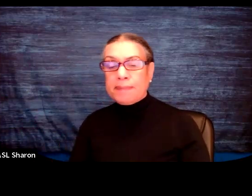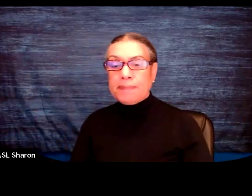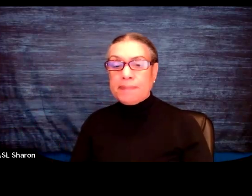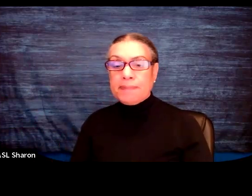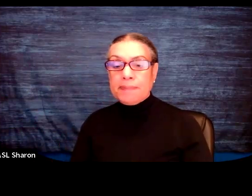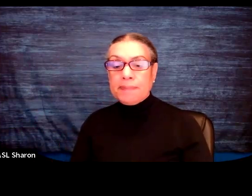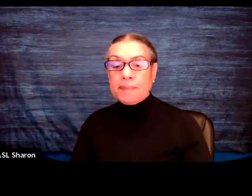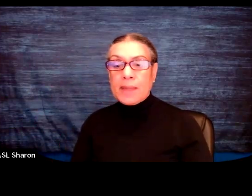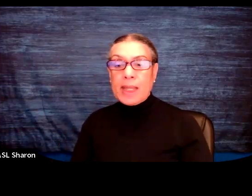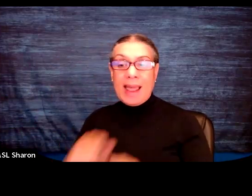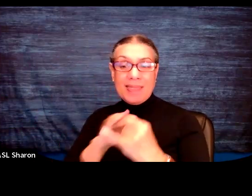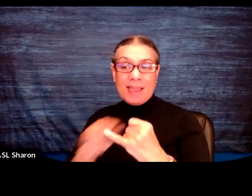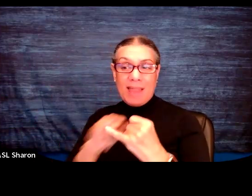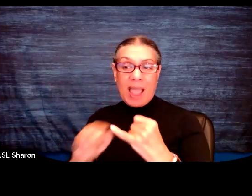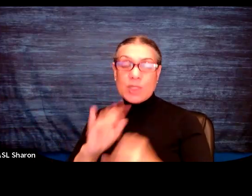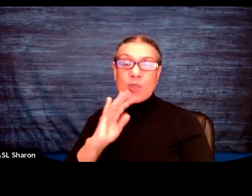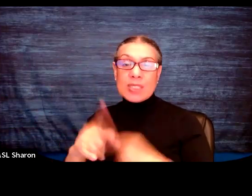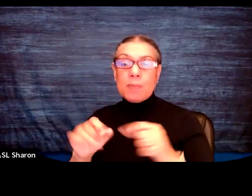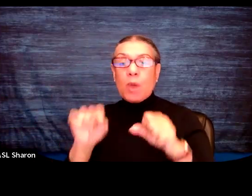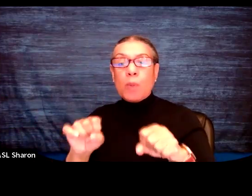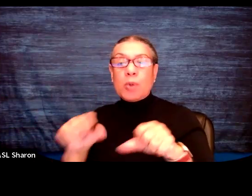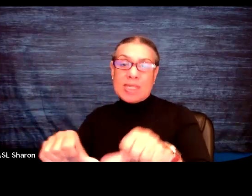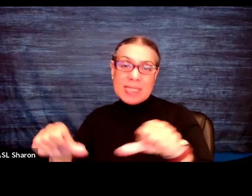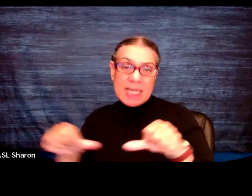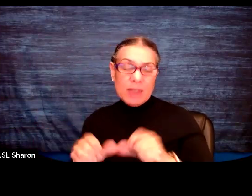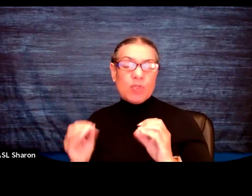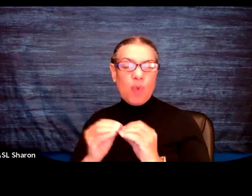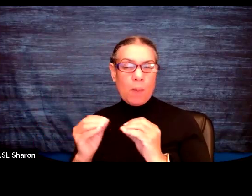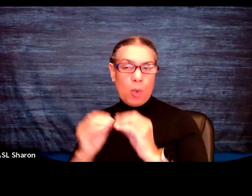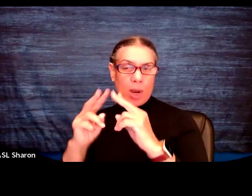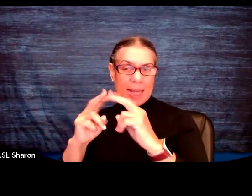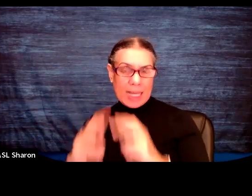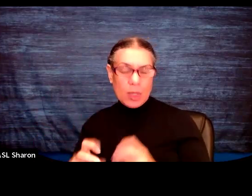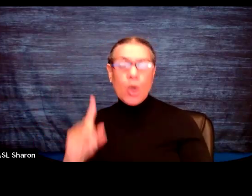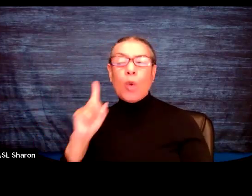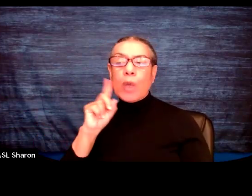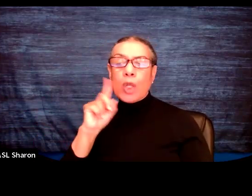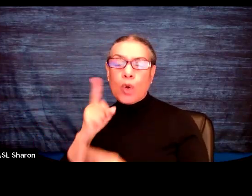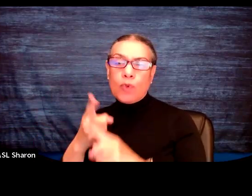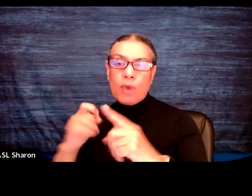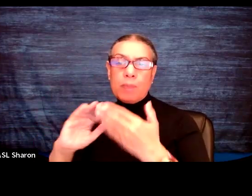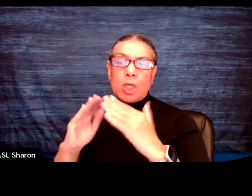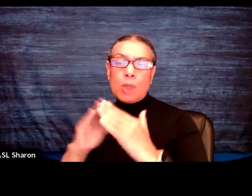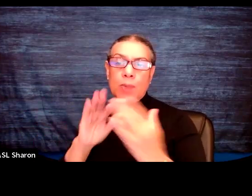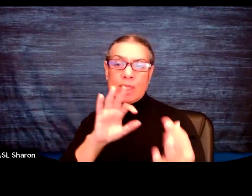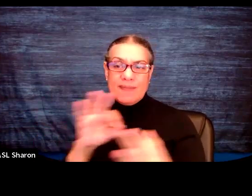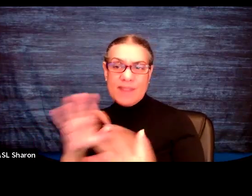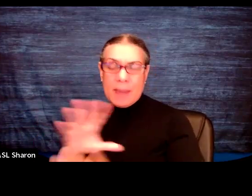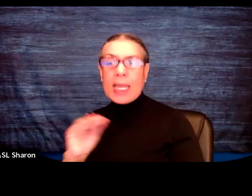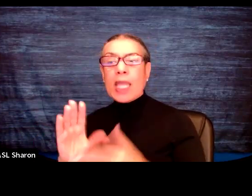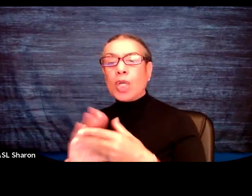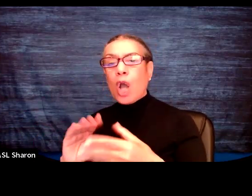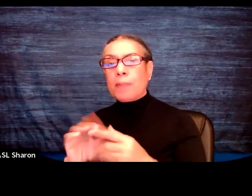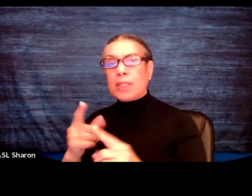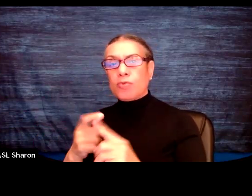The last slide outlines some of the potential areas for additional analysis that we have heard come up through community feedback and comments from school